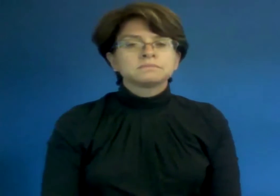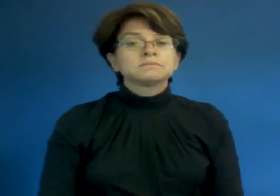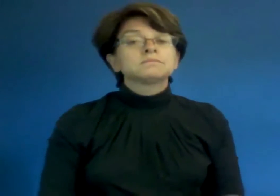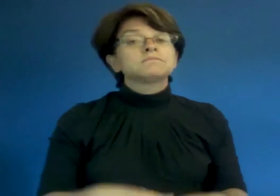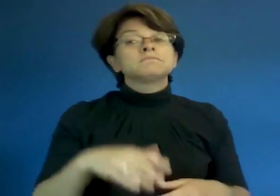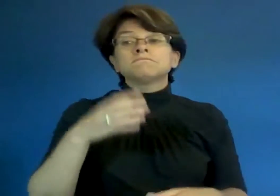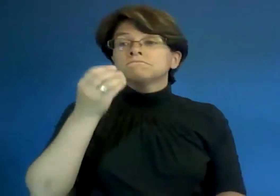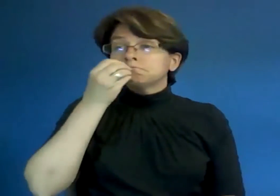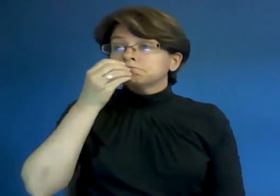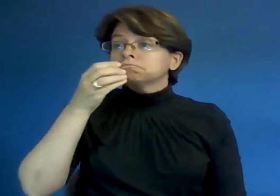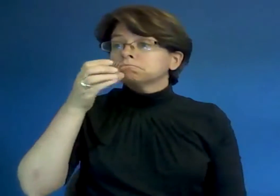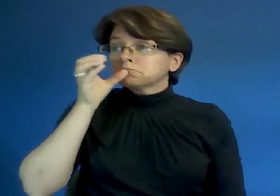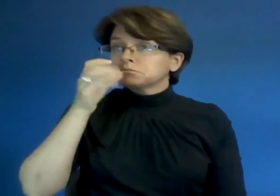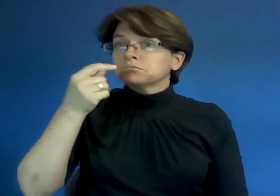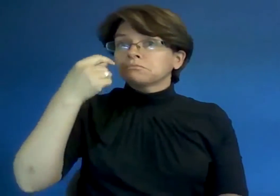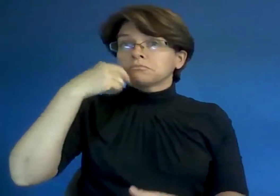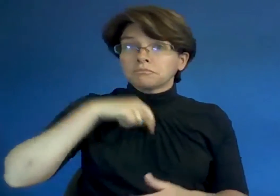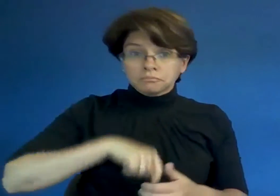the pancreas, and the gallbladder.